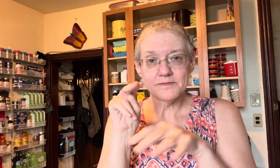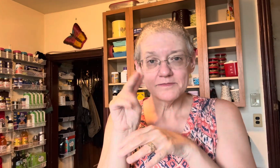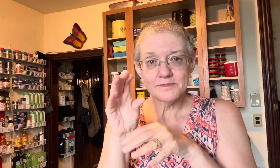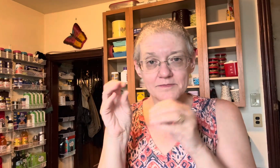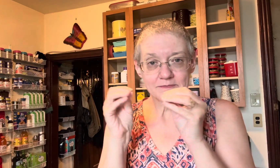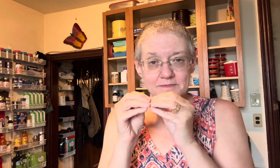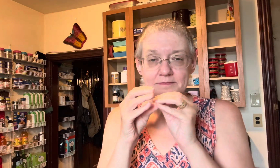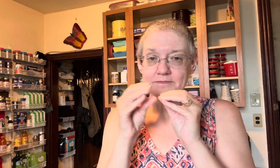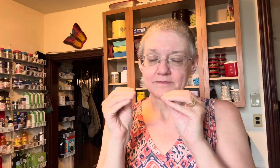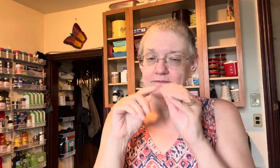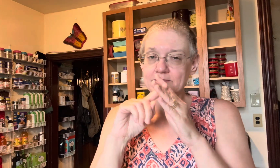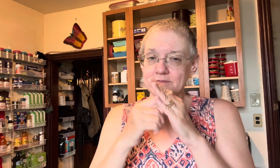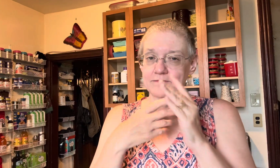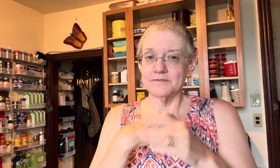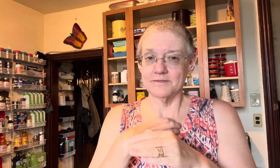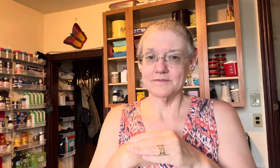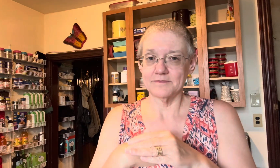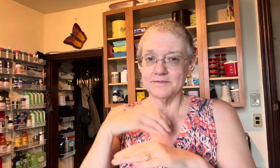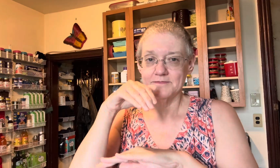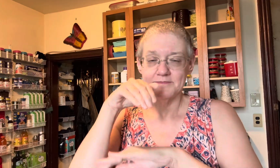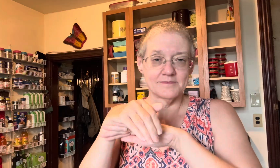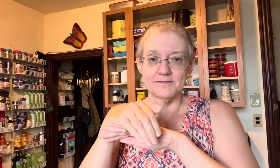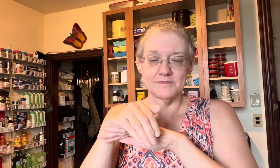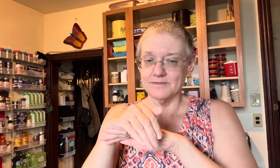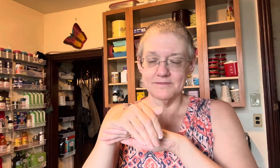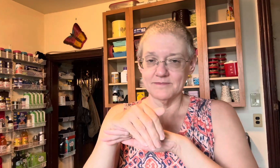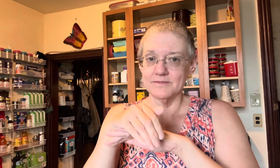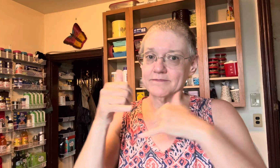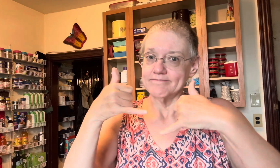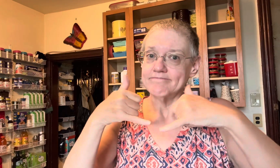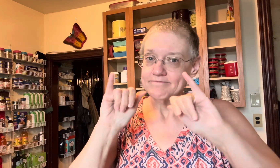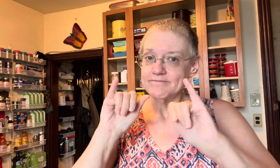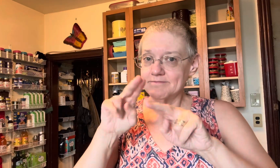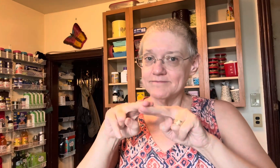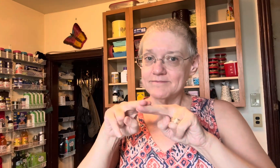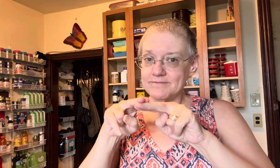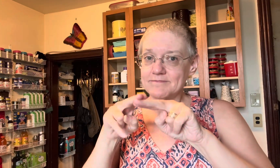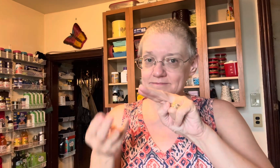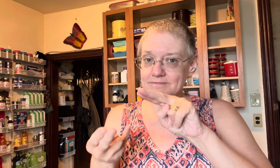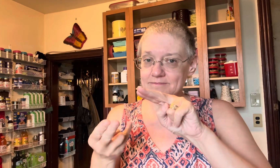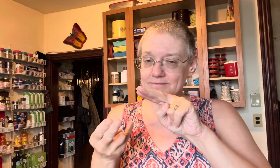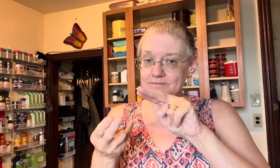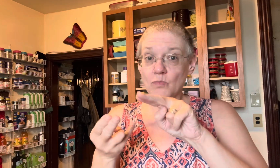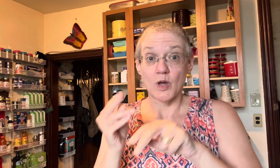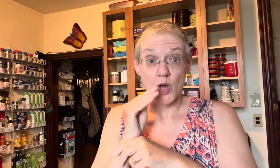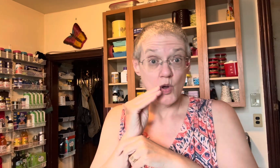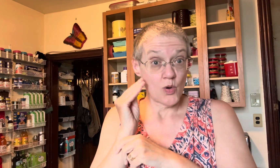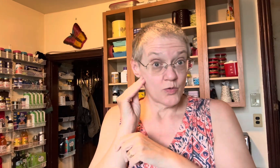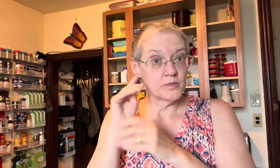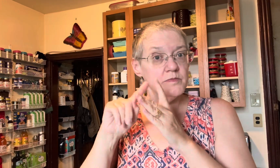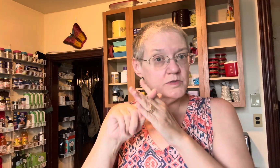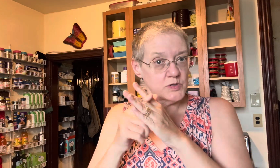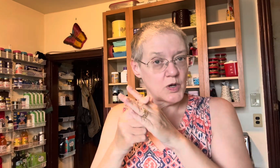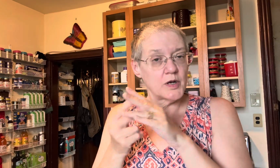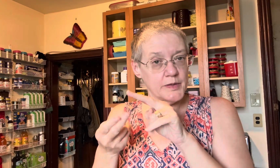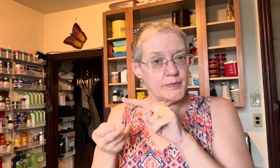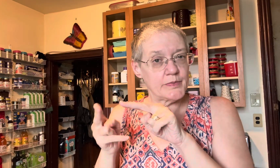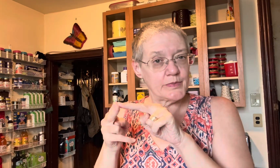help him sprout out his net carbs better. And he's starting to get hungry at night. And he's still losing weight. When he first got